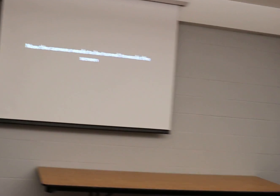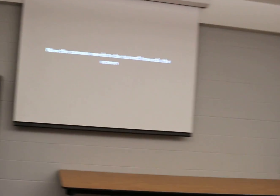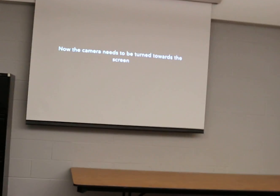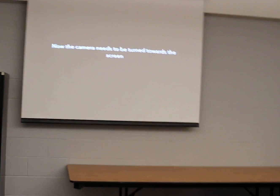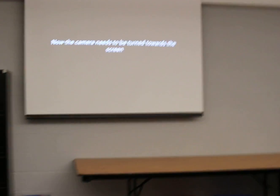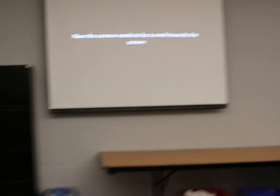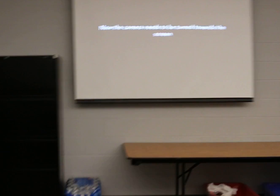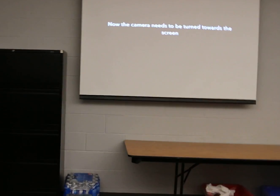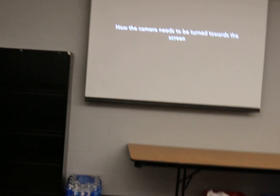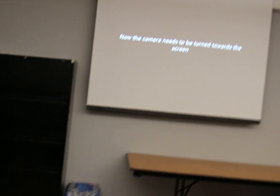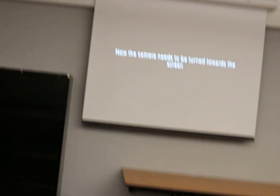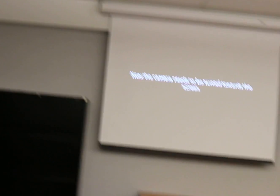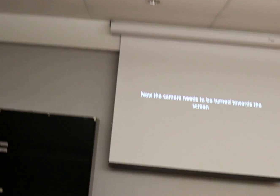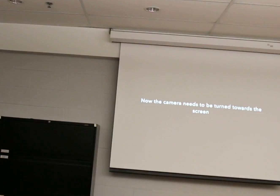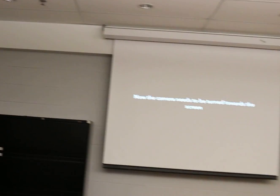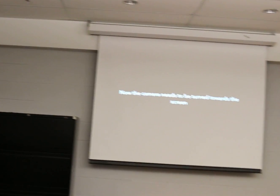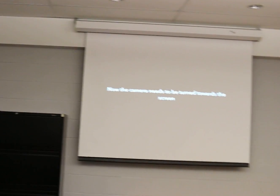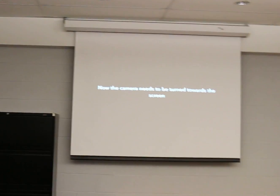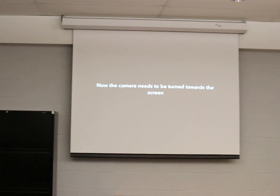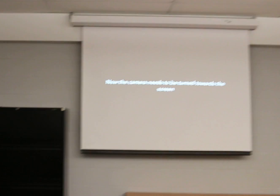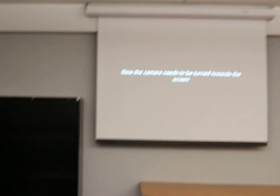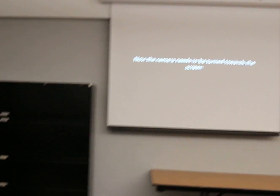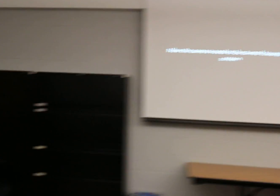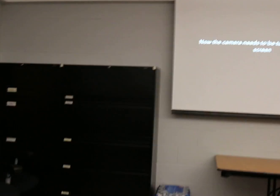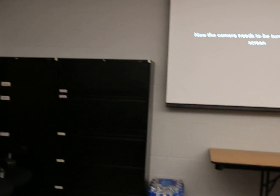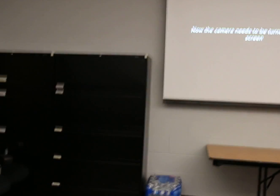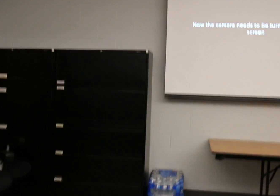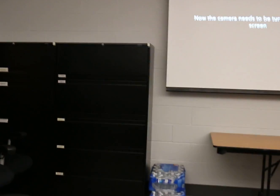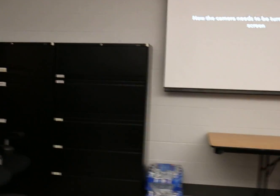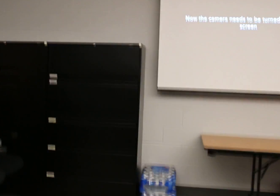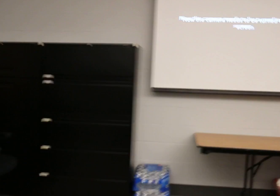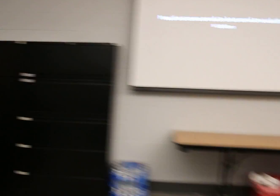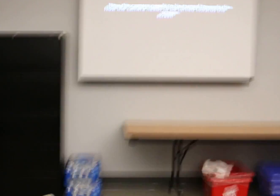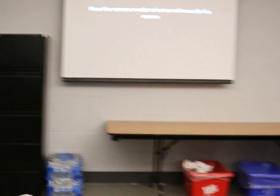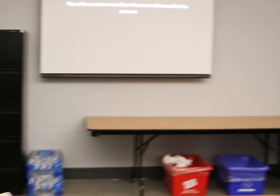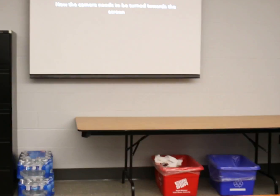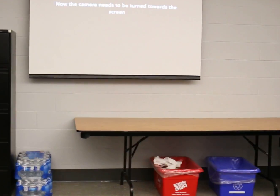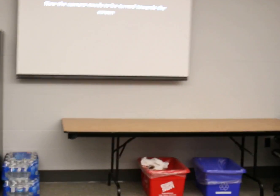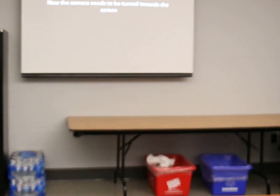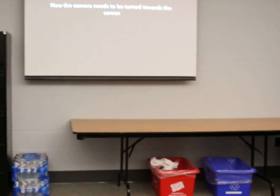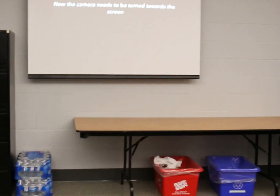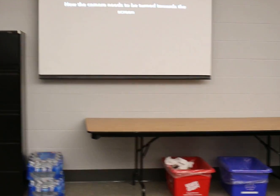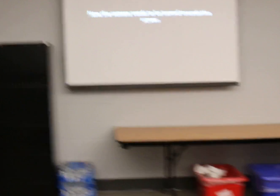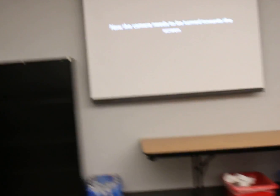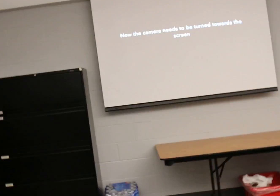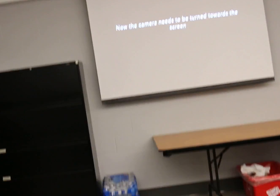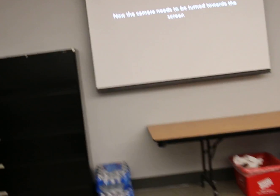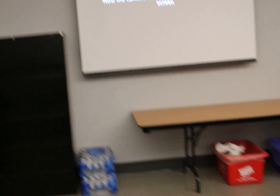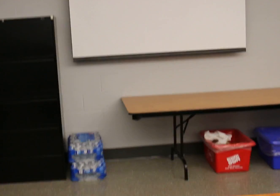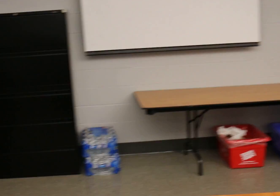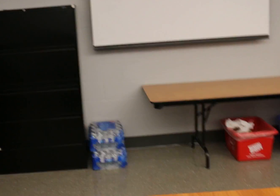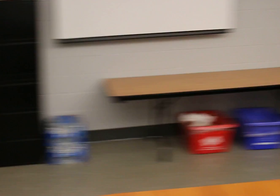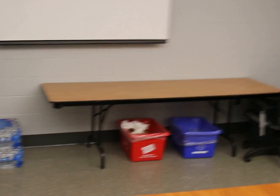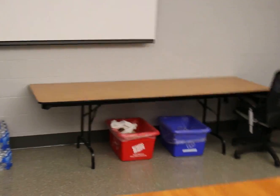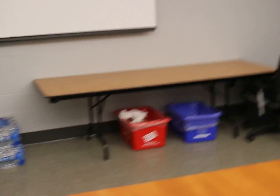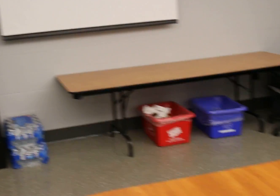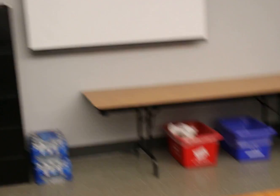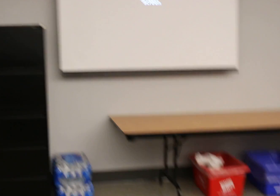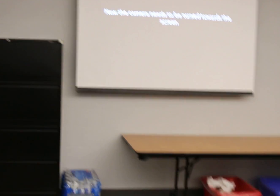stand. reason why I'm moving here is so it'll pick up your voice a little bit better. All Because right. it doesn't have the, let me get this out of your way.